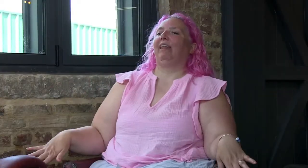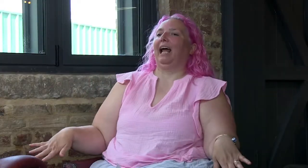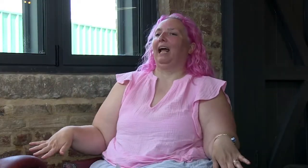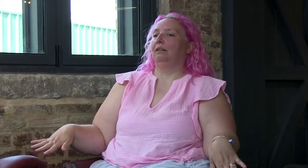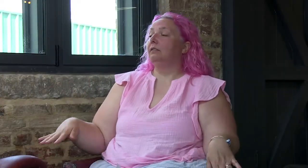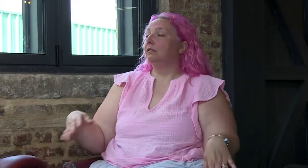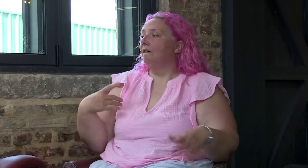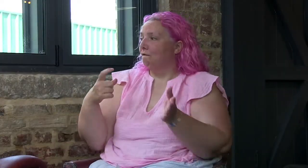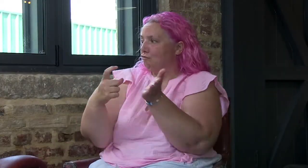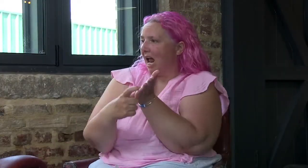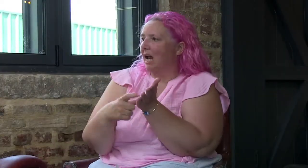I think